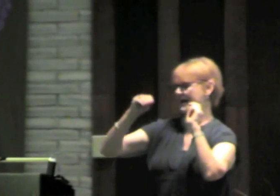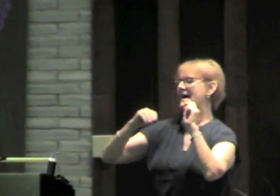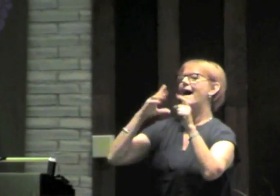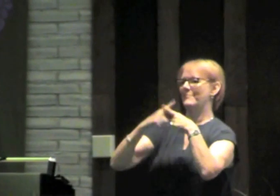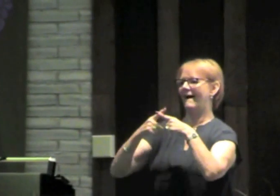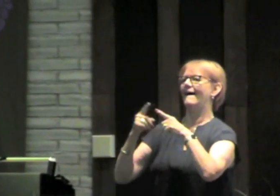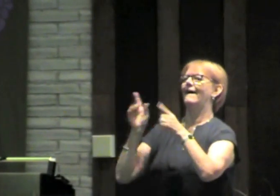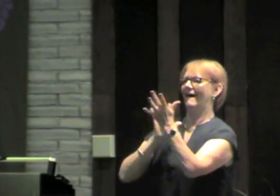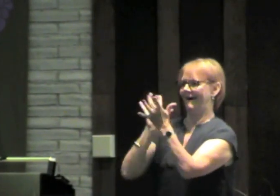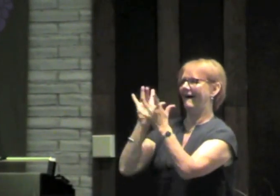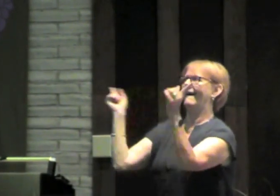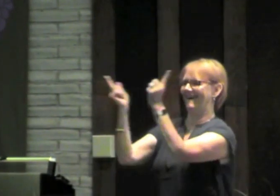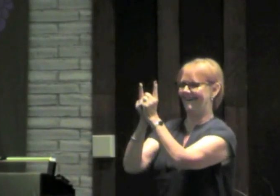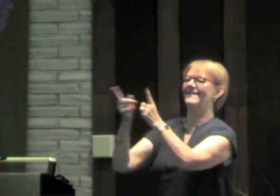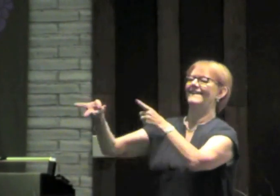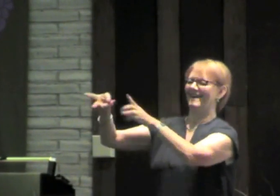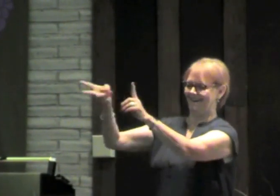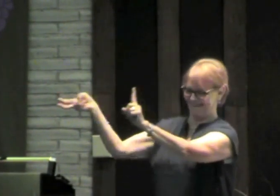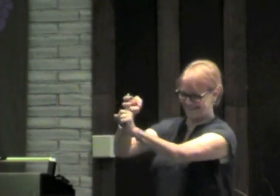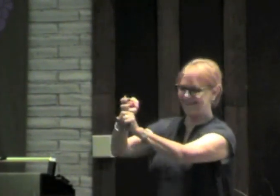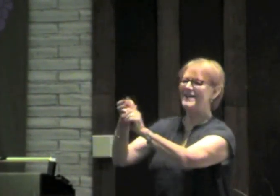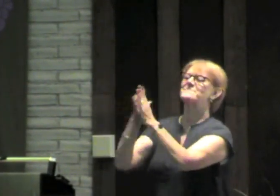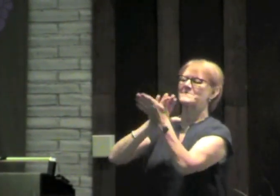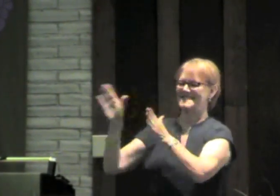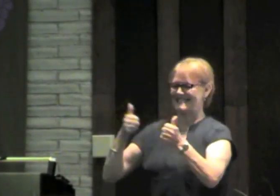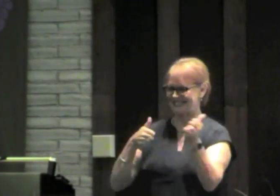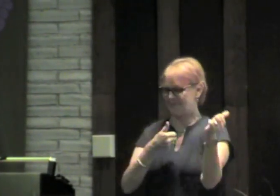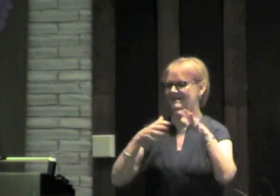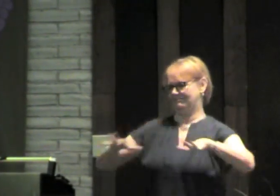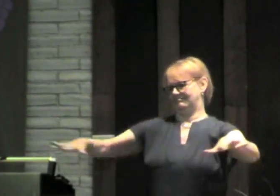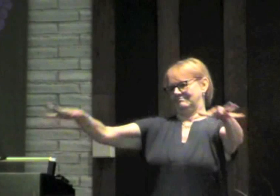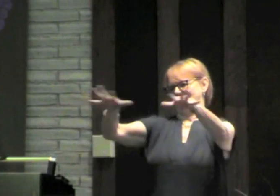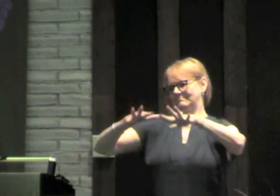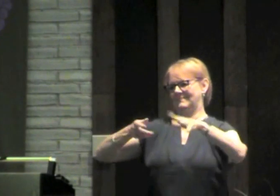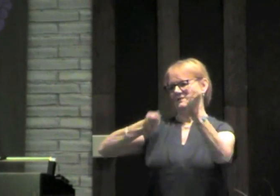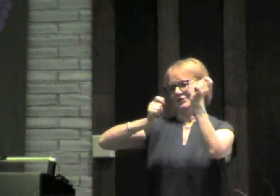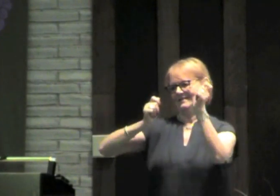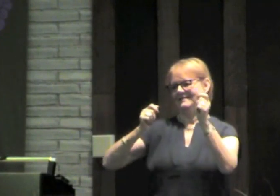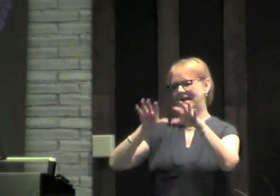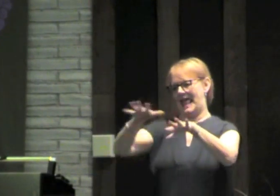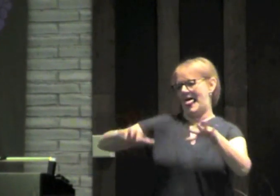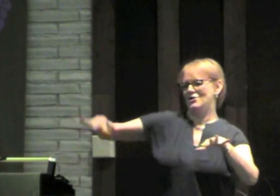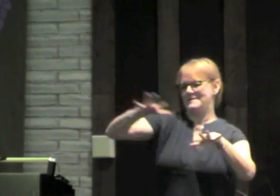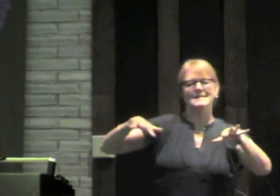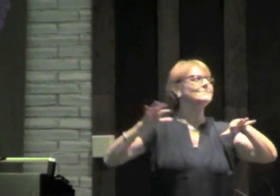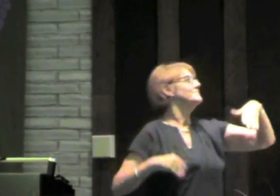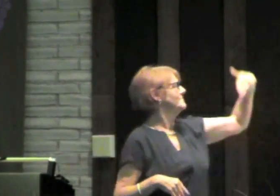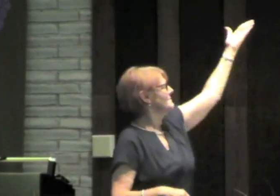restaurant. St. Peter was a fisherman until Jesus met him, and then he became a disciple. So there's still a lot